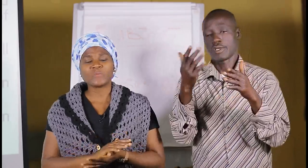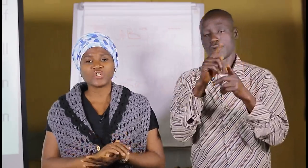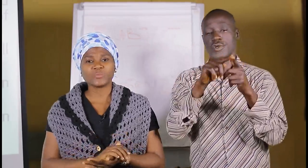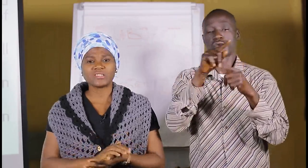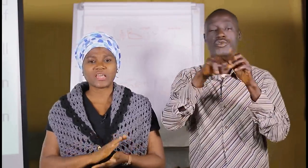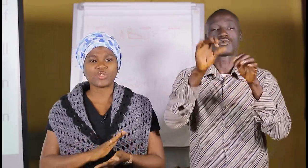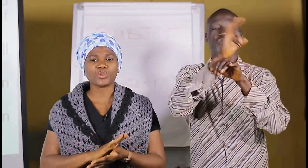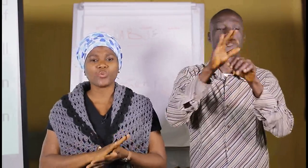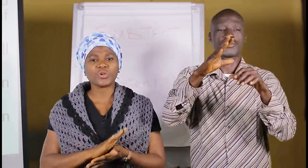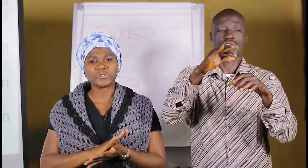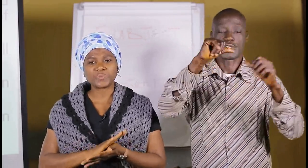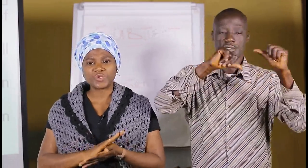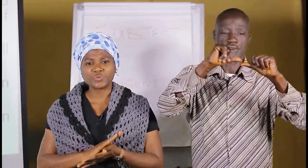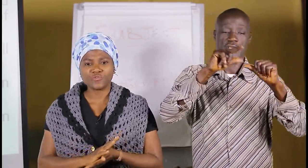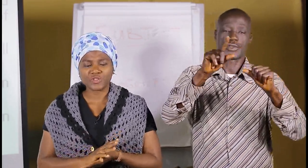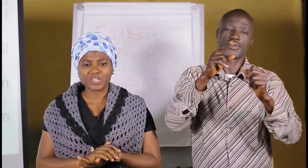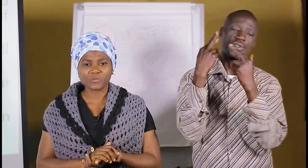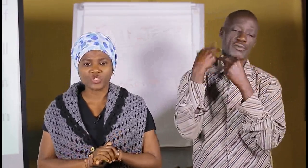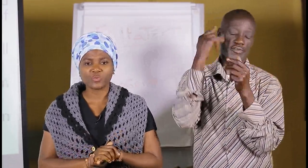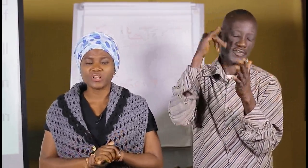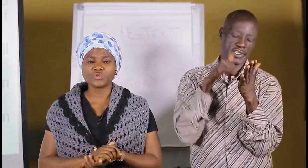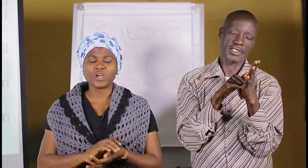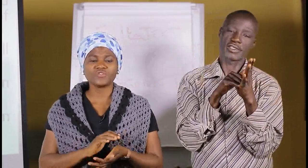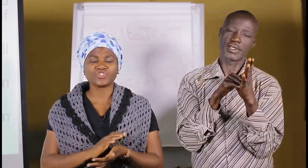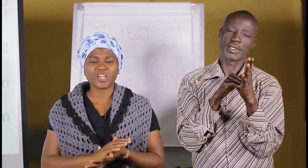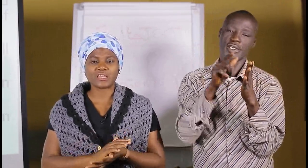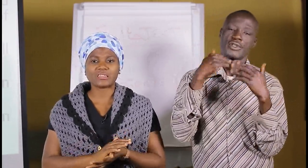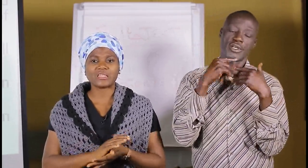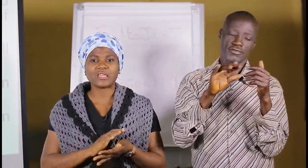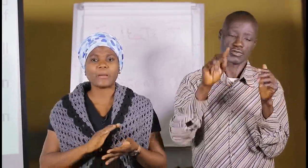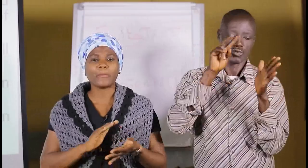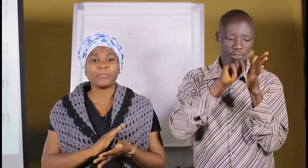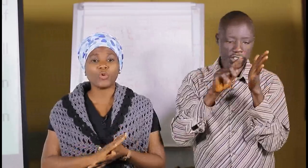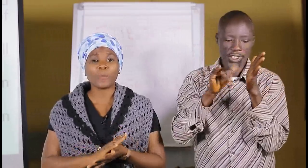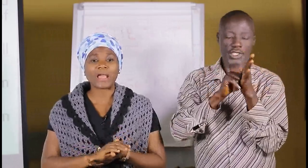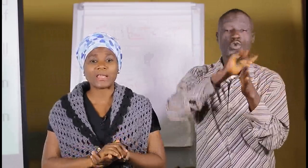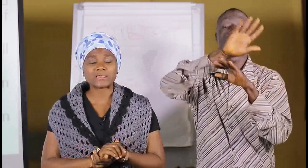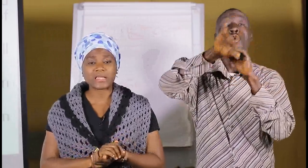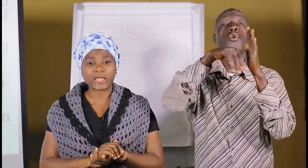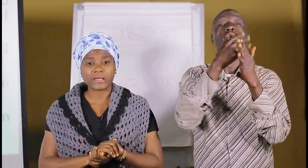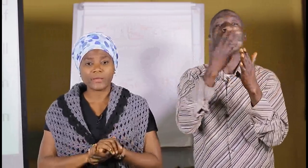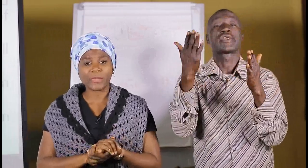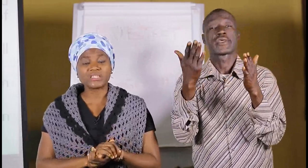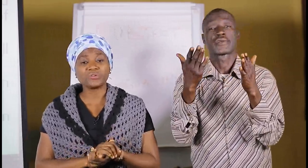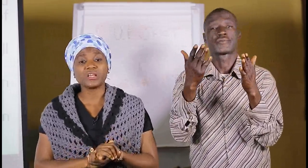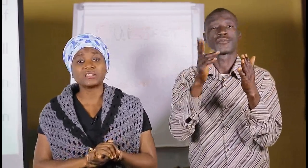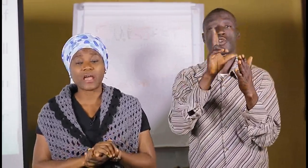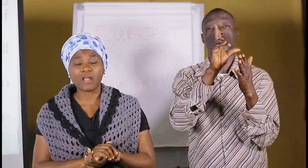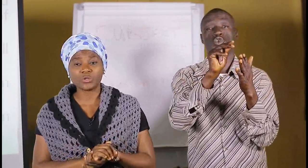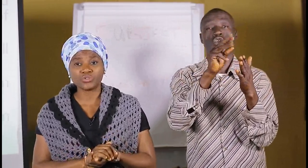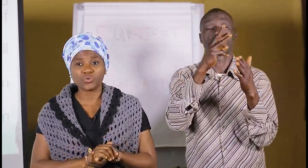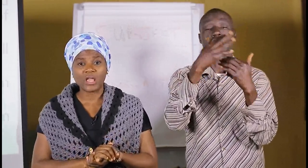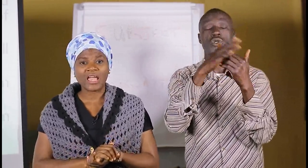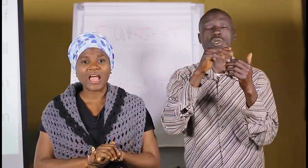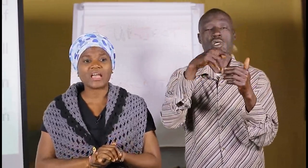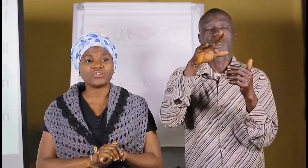to take measurements and you're the one responsible for taking measurements, you have to check that there are no magnetic materials